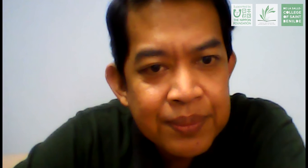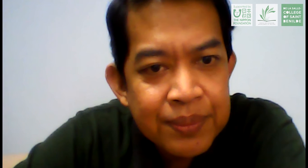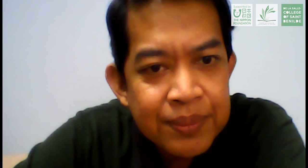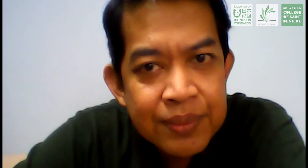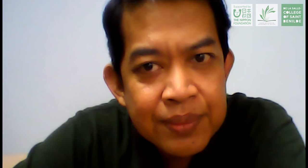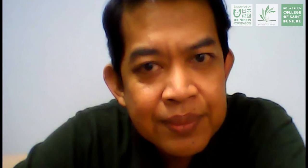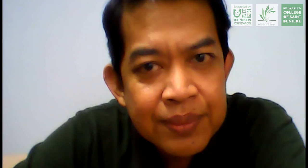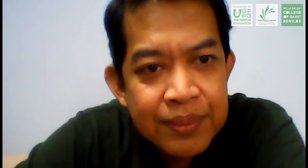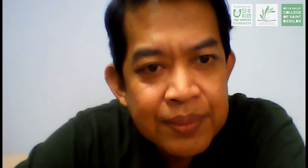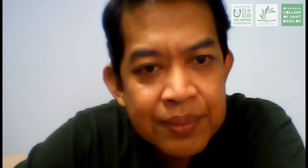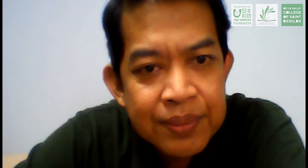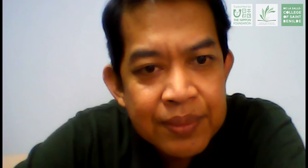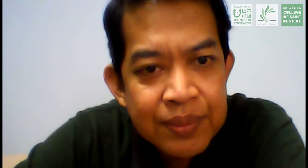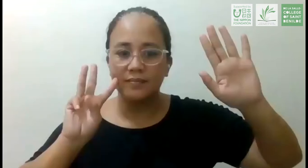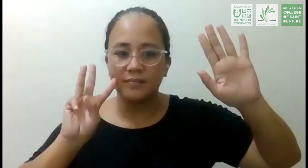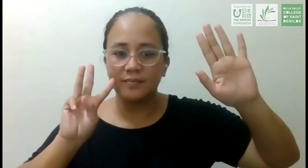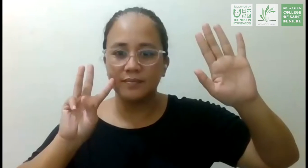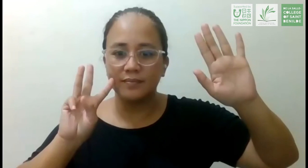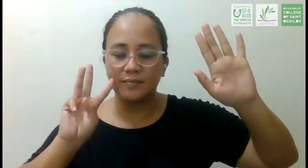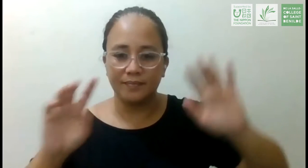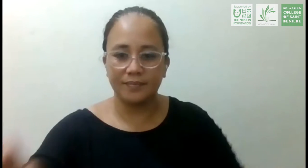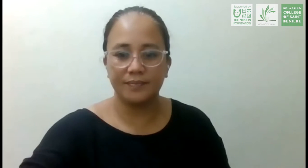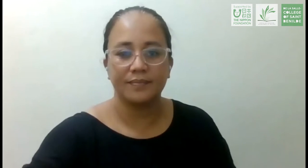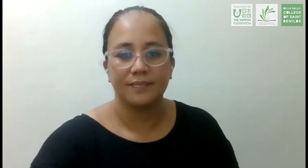figure out what's what.